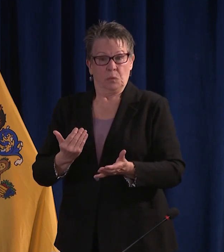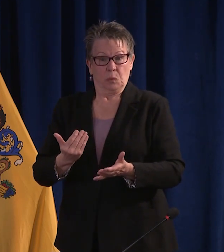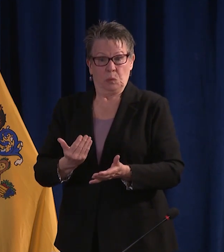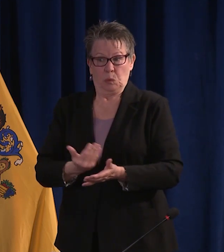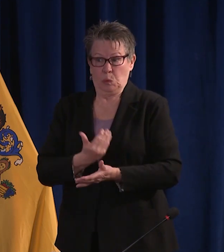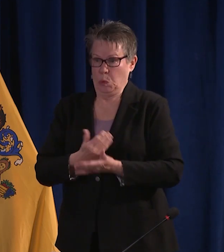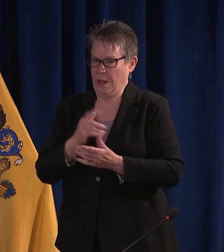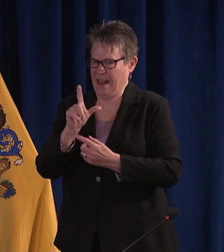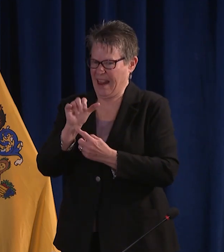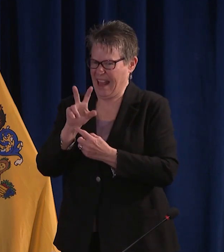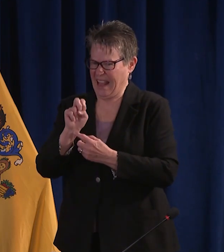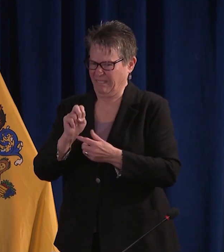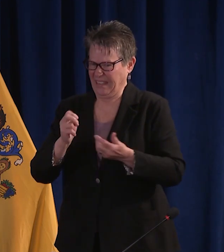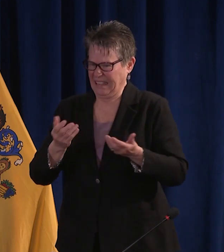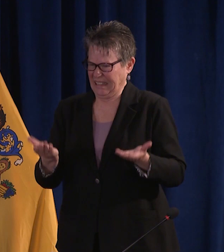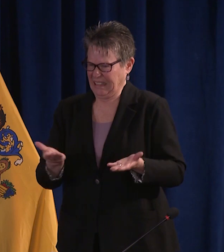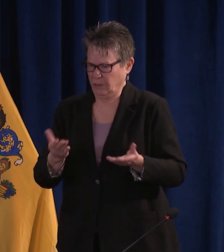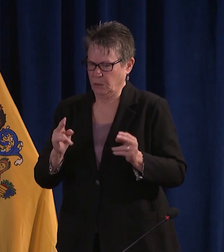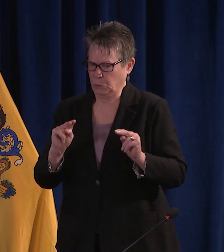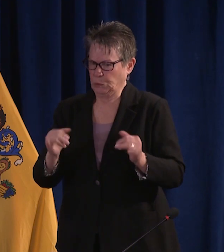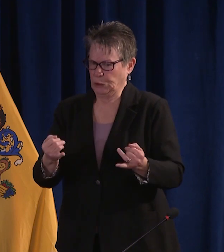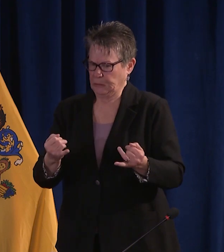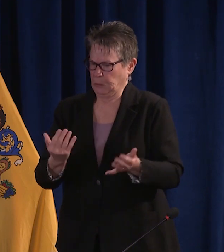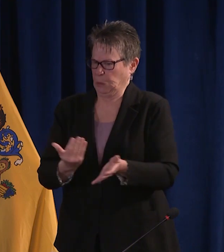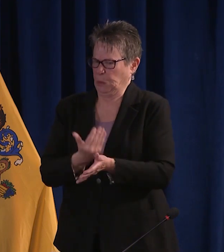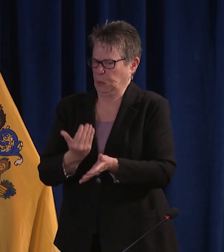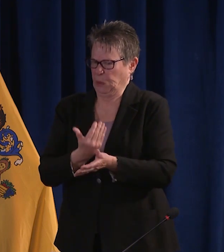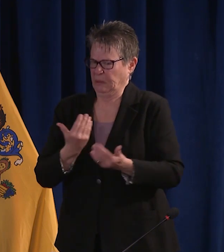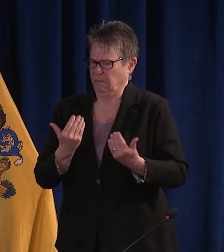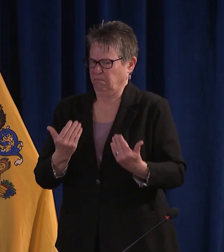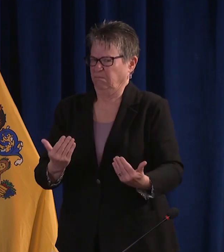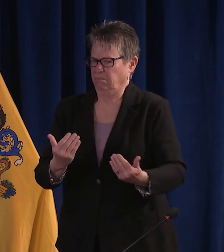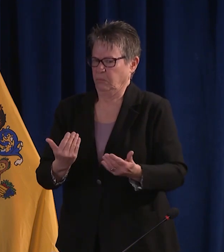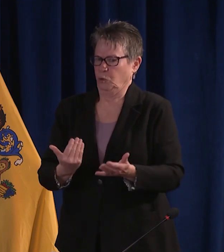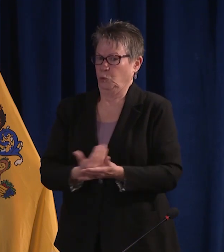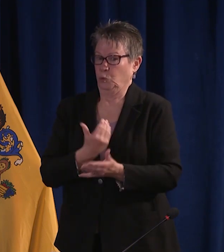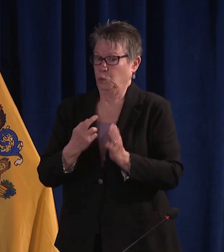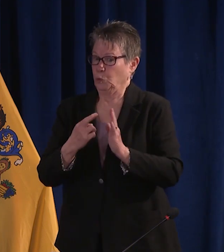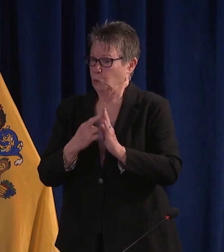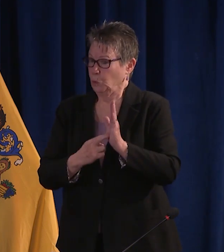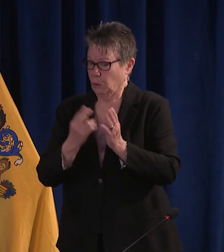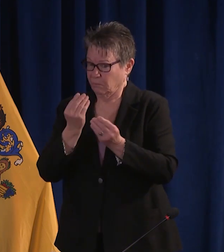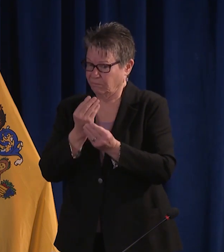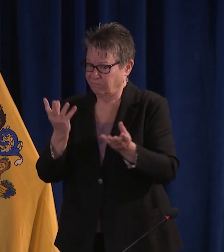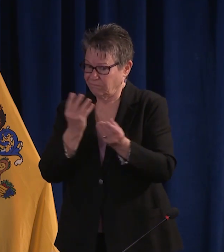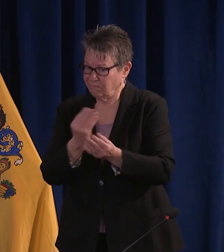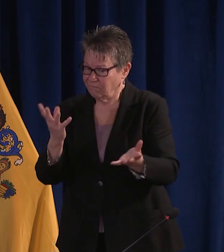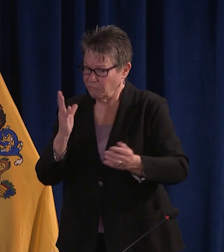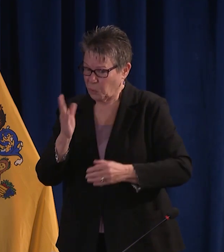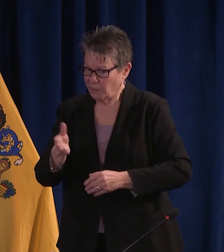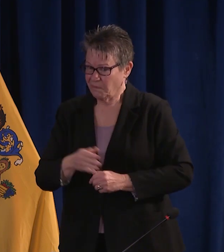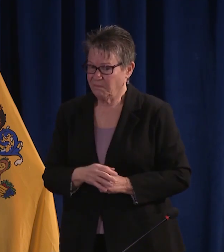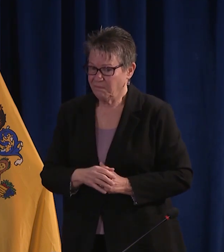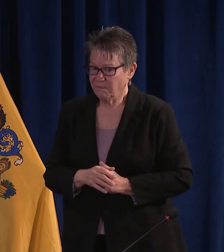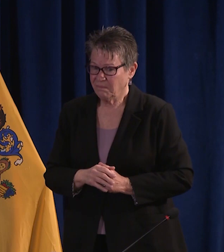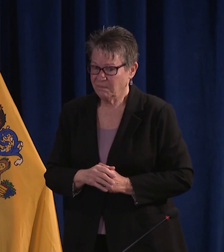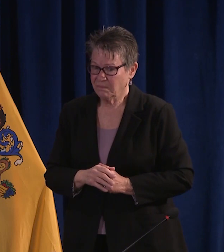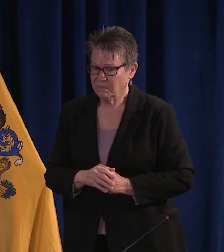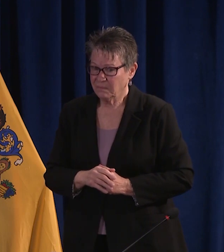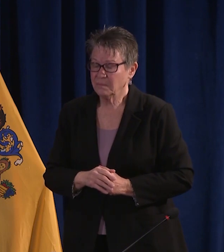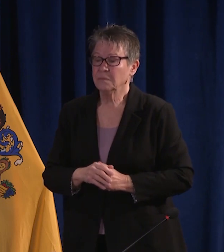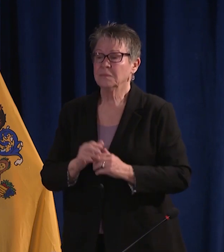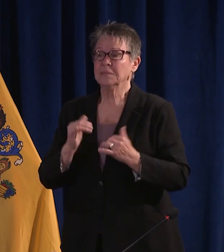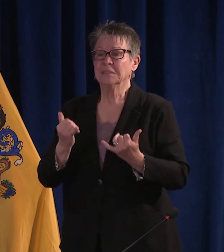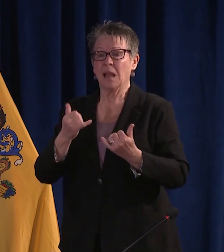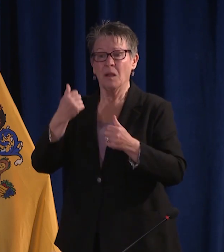yesterday to ensure social distancing and to help flatten the curve and slow the spread of coronavirus. And again, as I